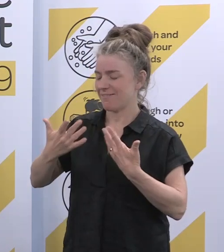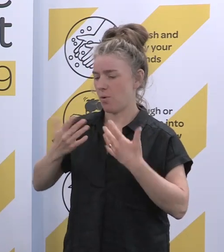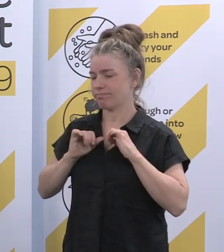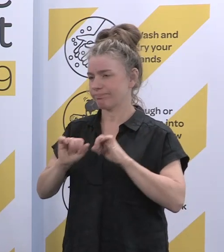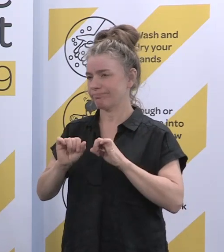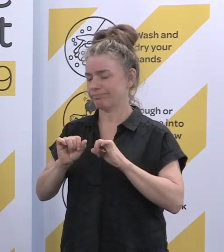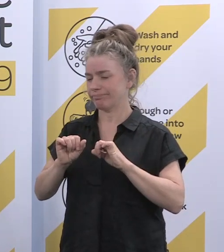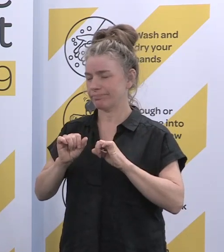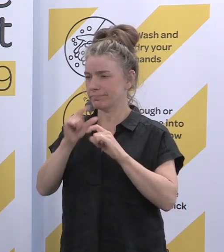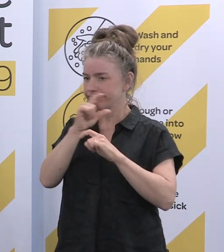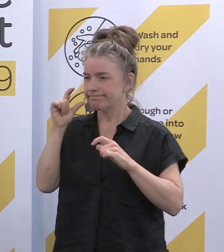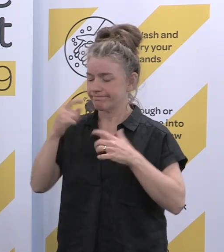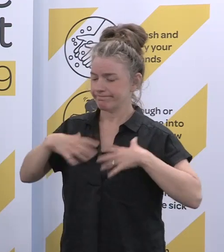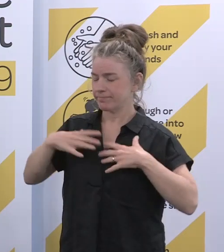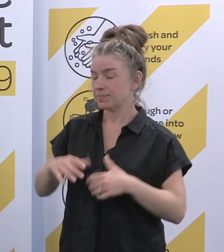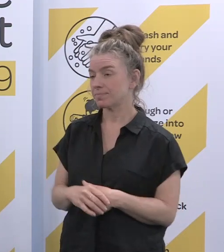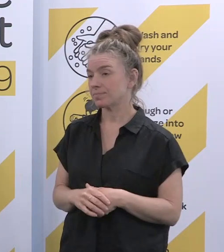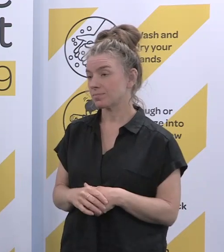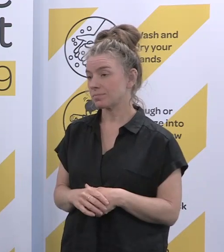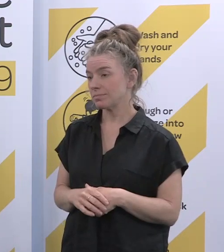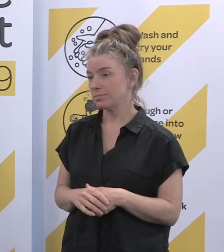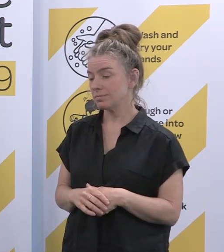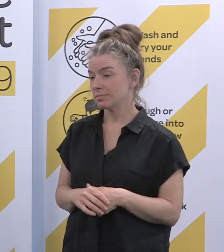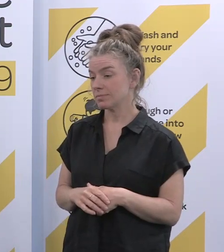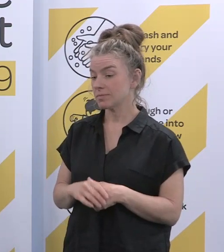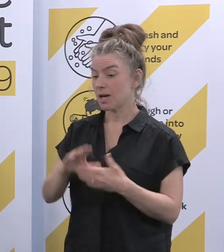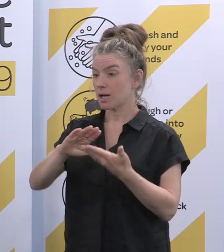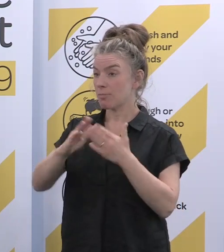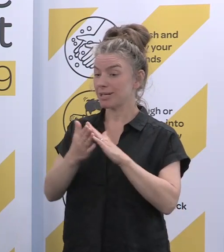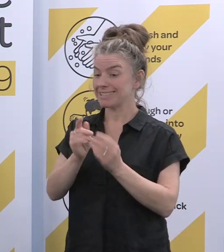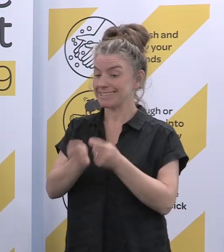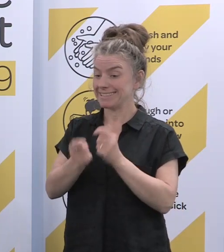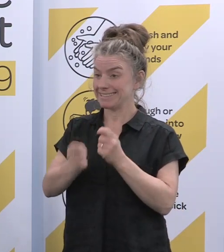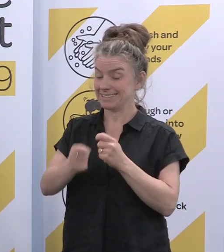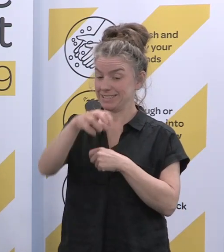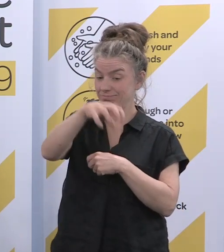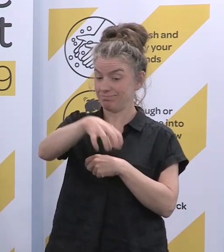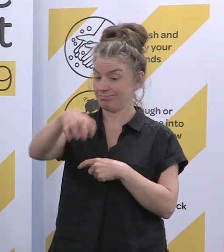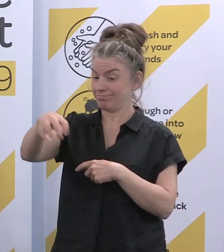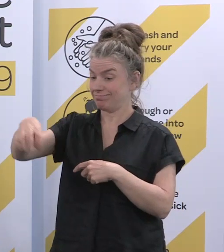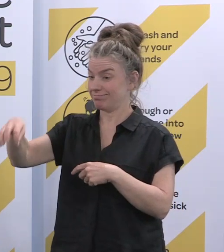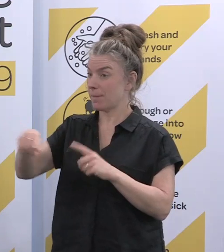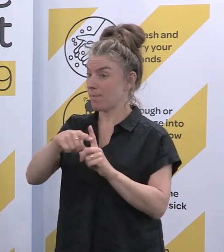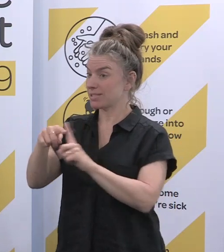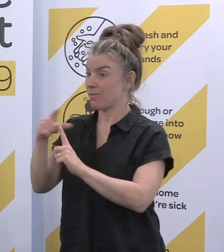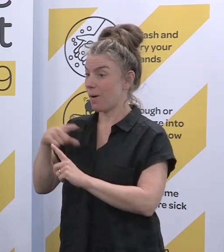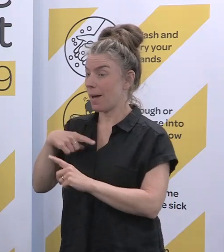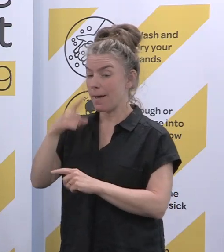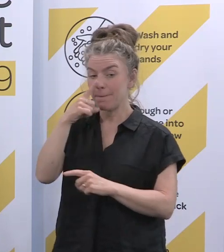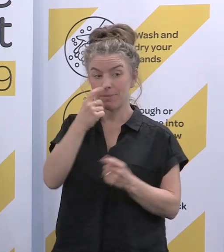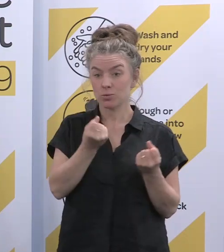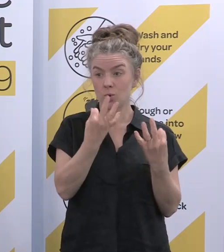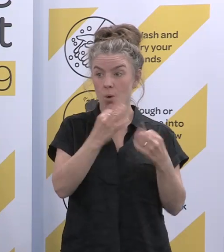the advantages of moving to dedicated community-based testing places is that people who don't have